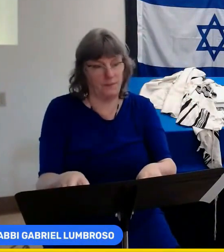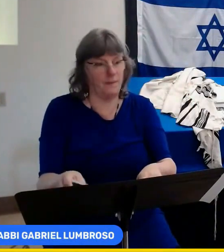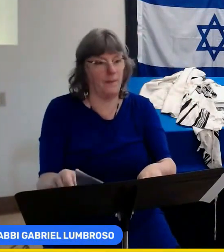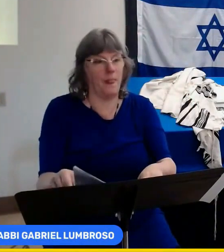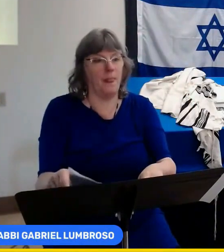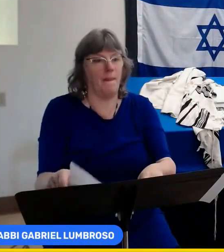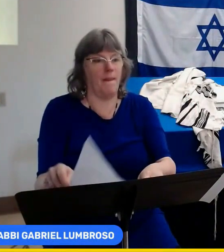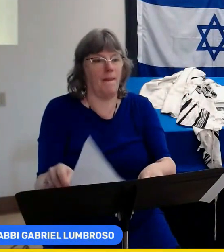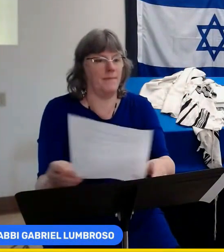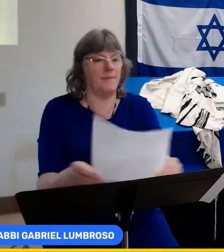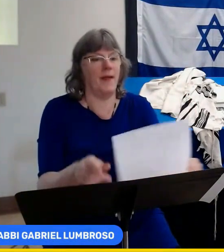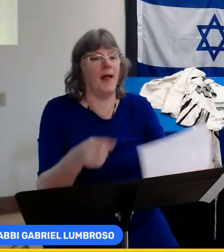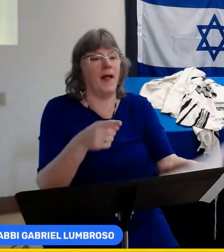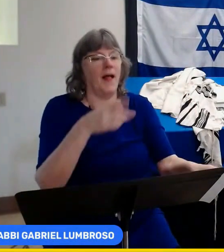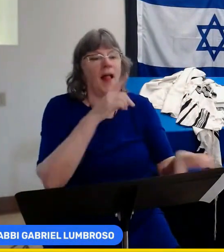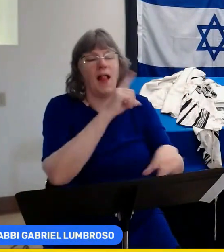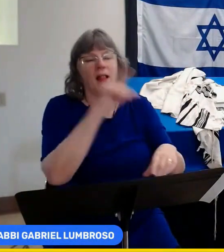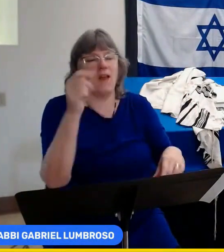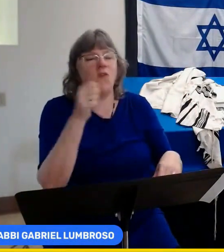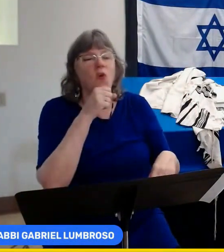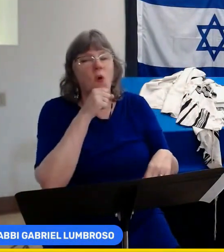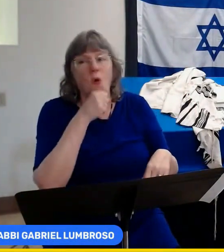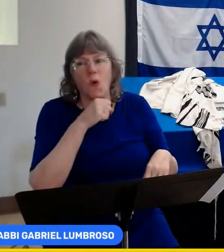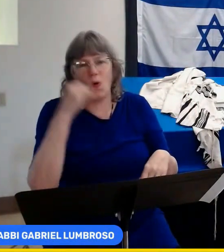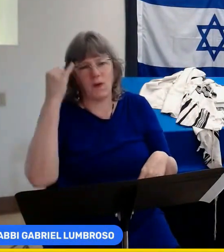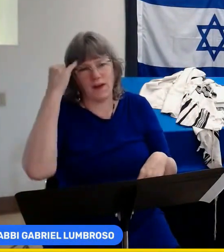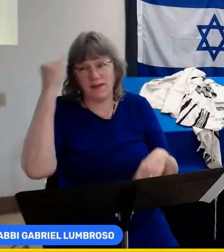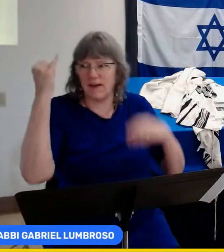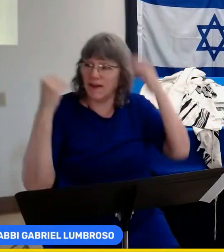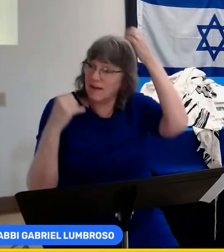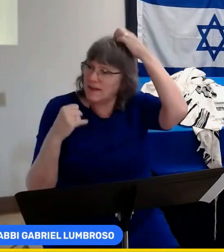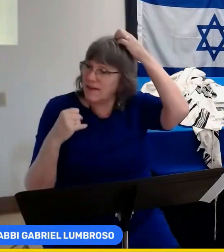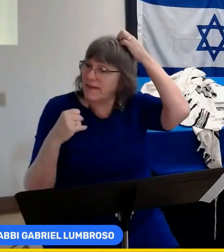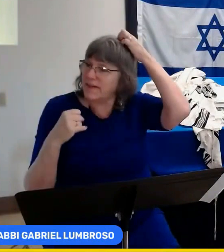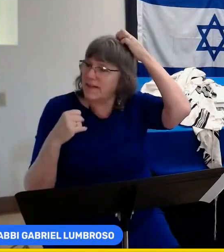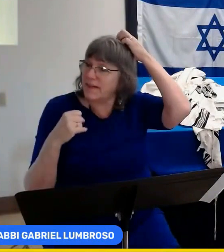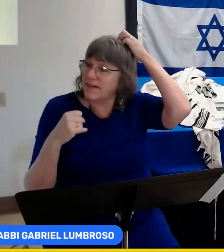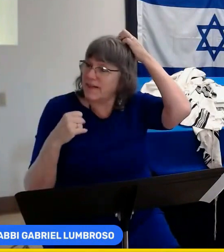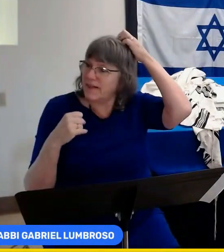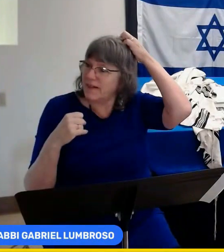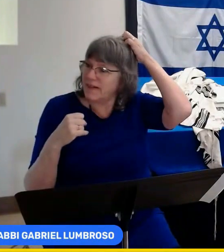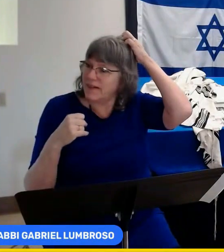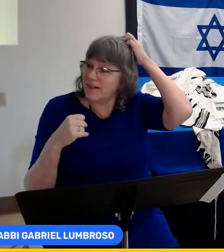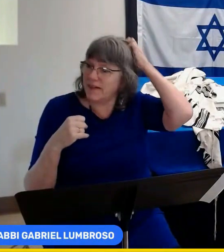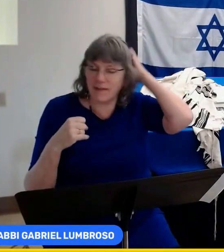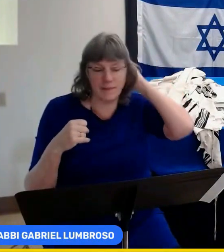modus operandi, maybe, I don't know. The world. Yeah, the world.